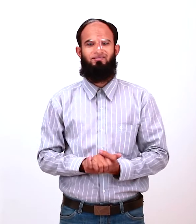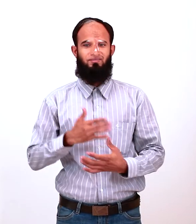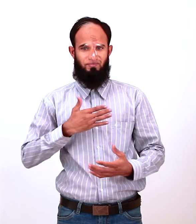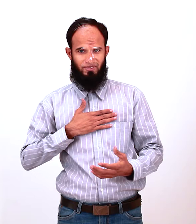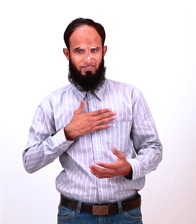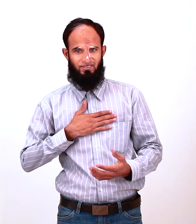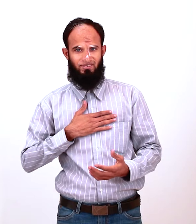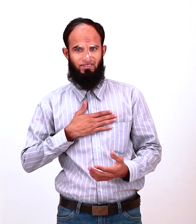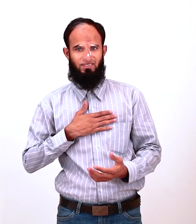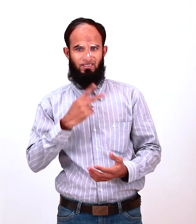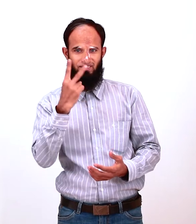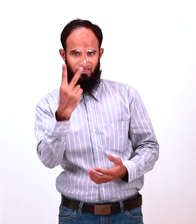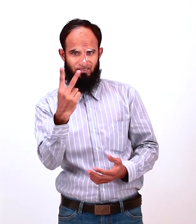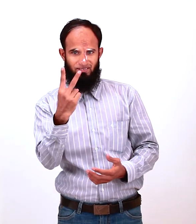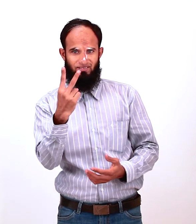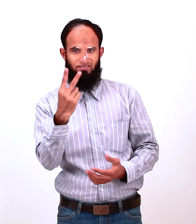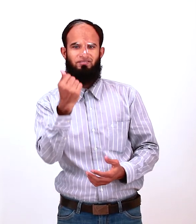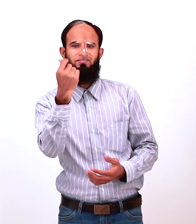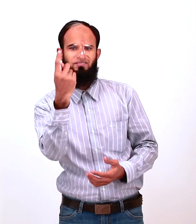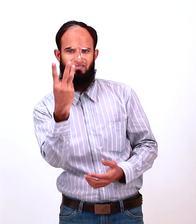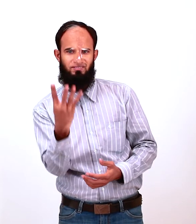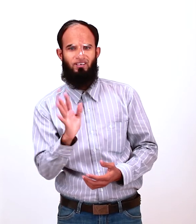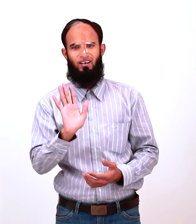Note that we have to read 2 numbers